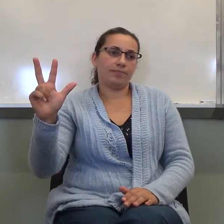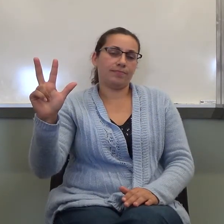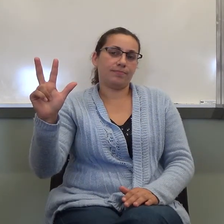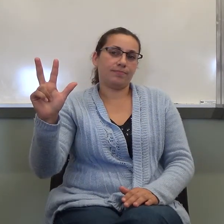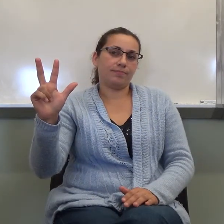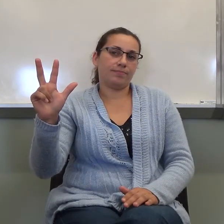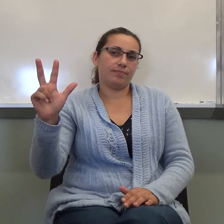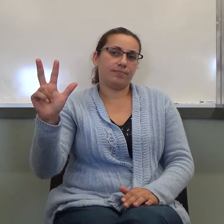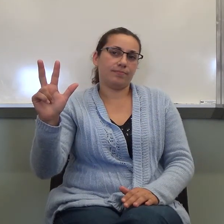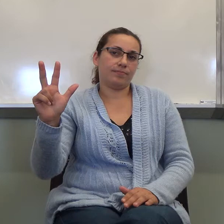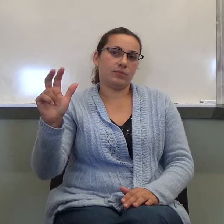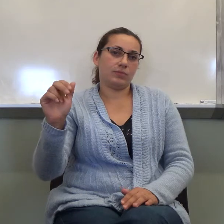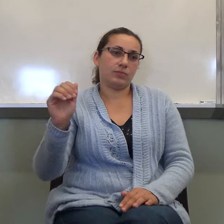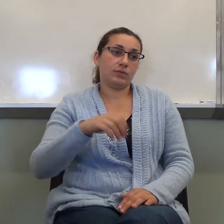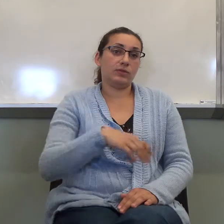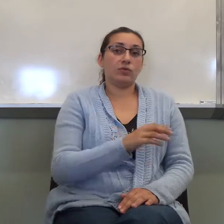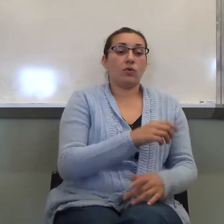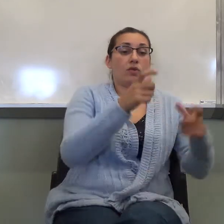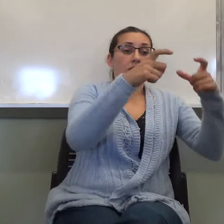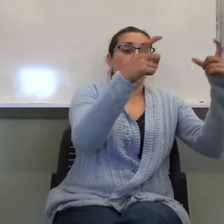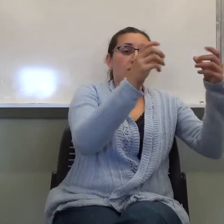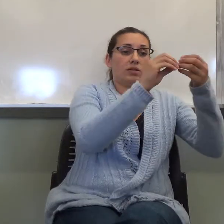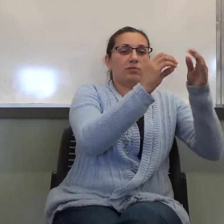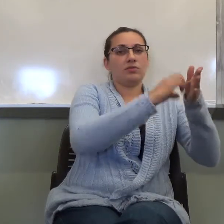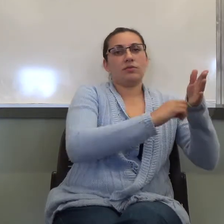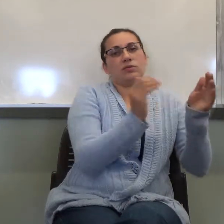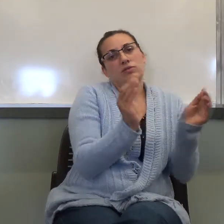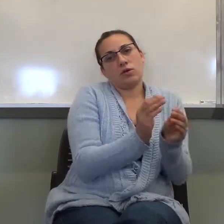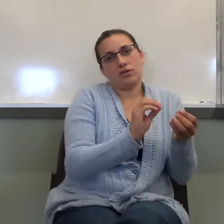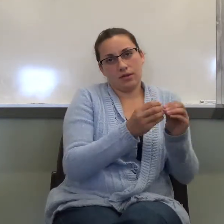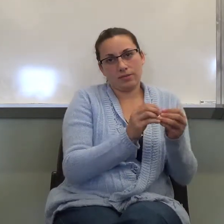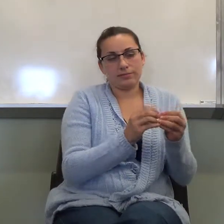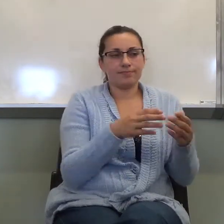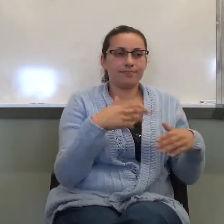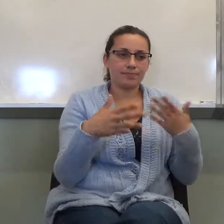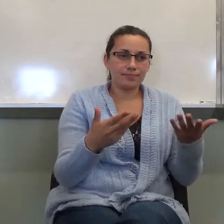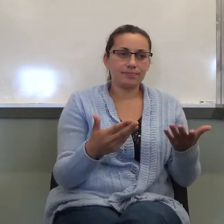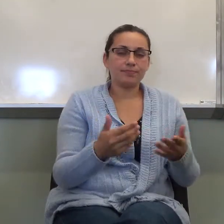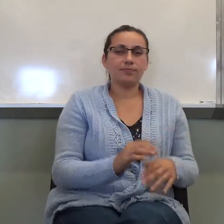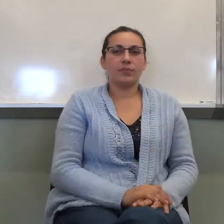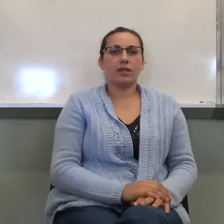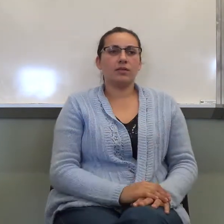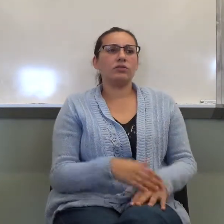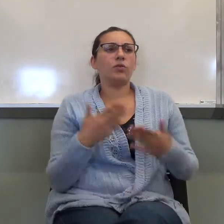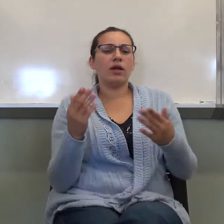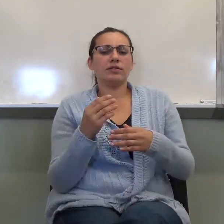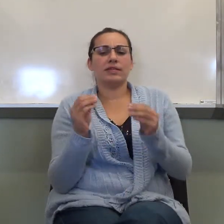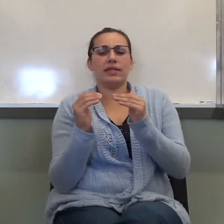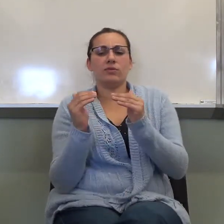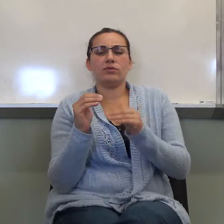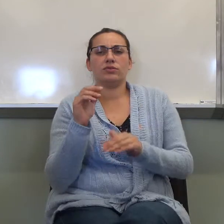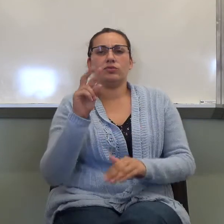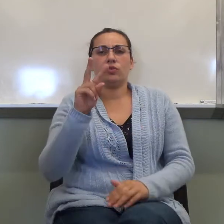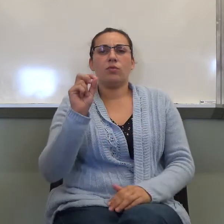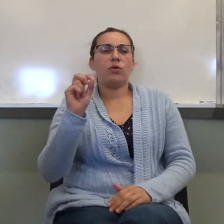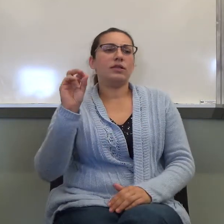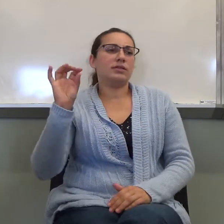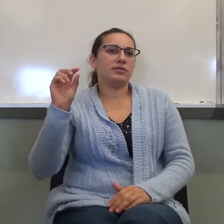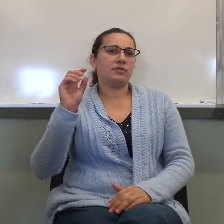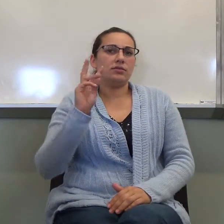absolute value subtracted from the larger. The absolute value of minus 2.73 is 2.73. And of course,